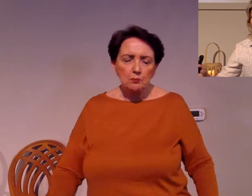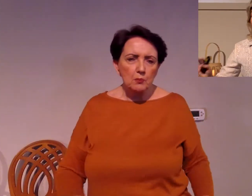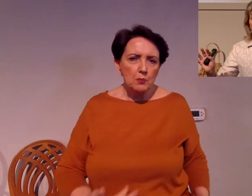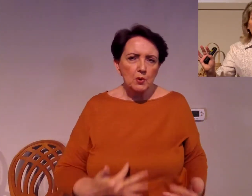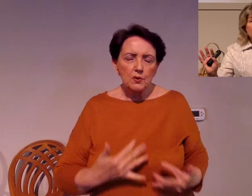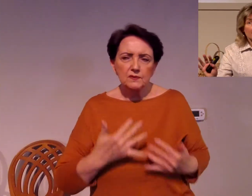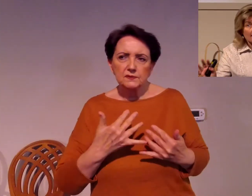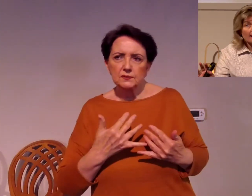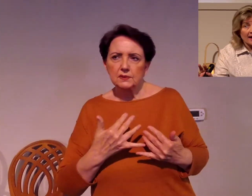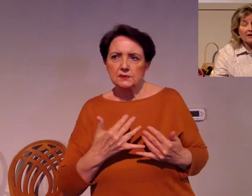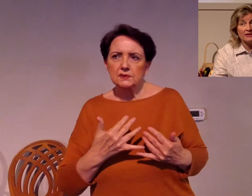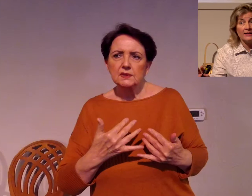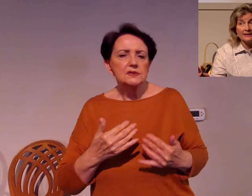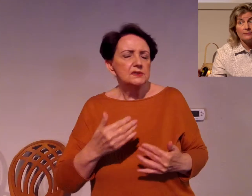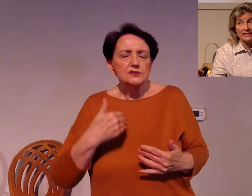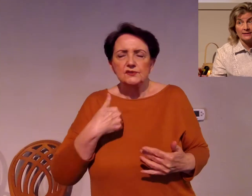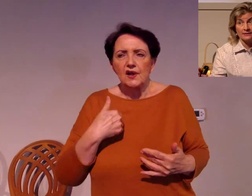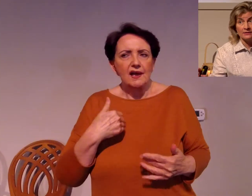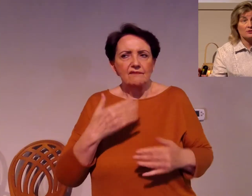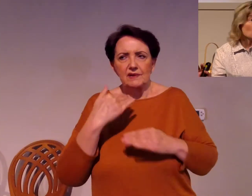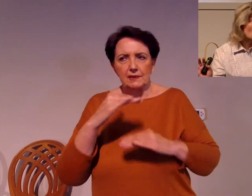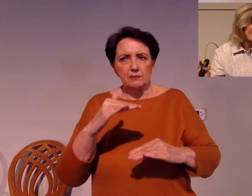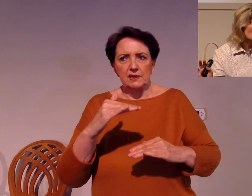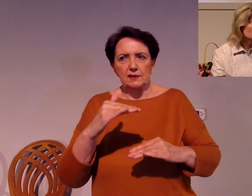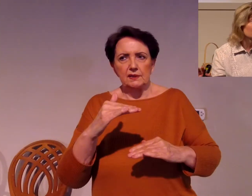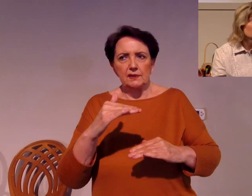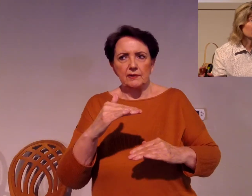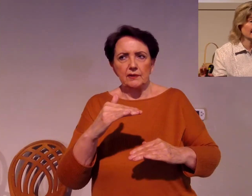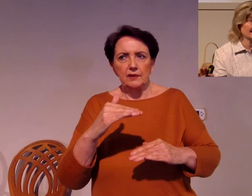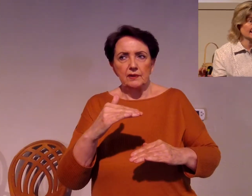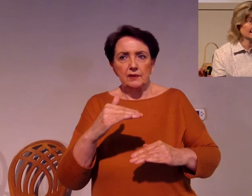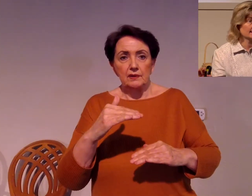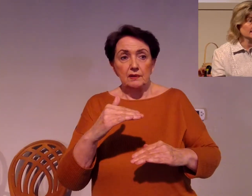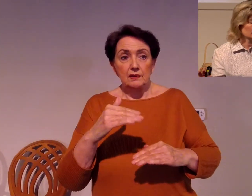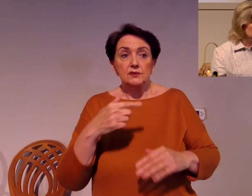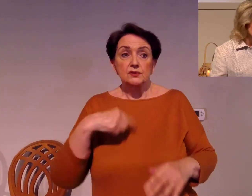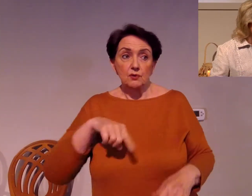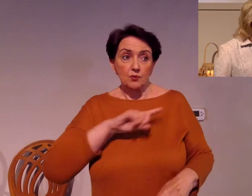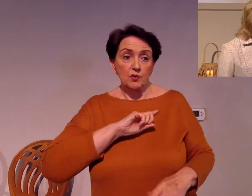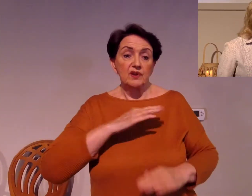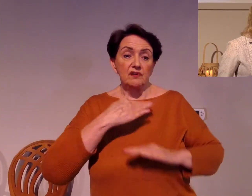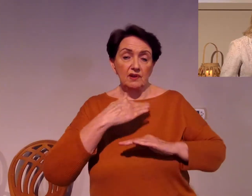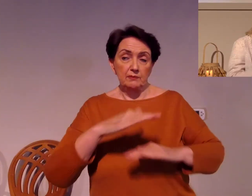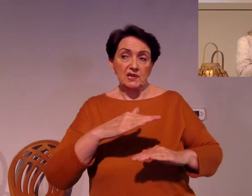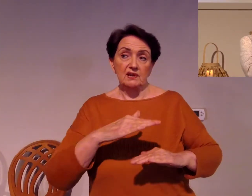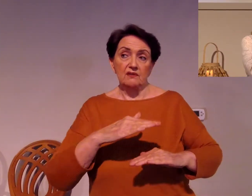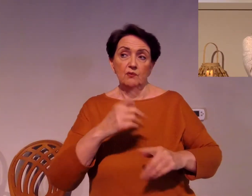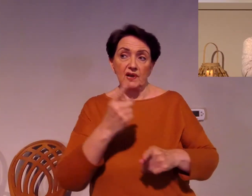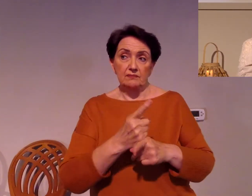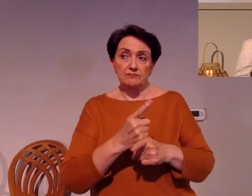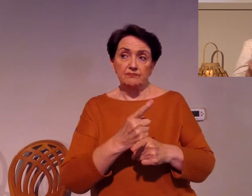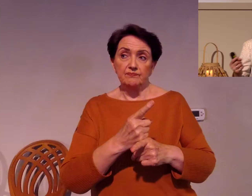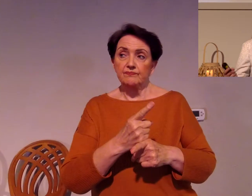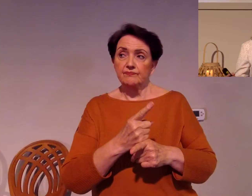as us, does not have a limit. So are we limiting it? Right? He says,